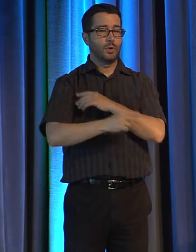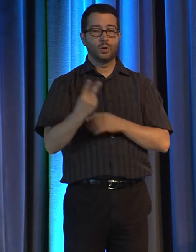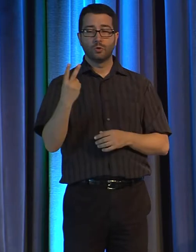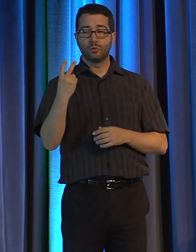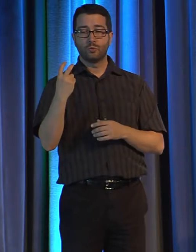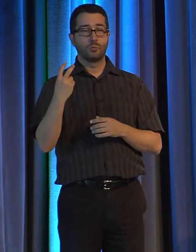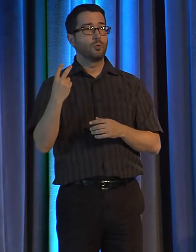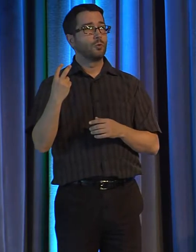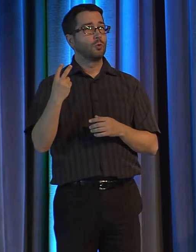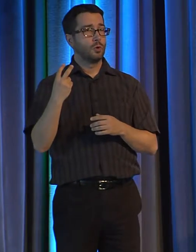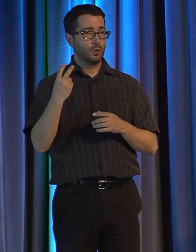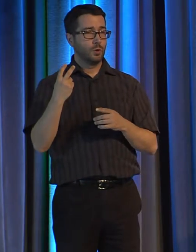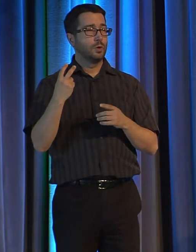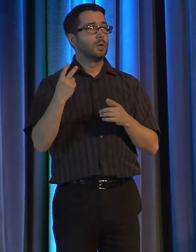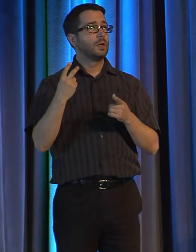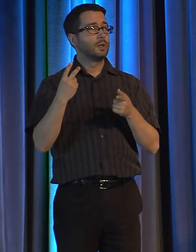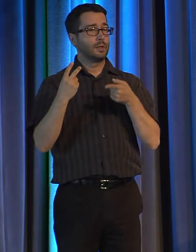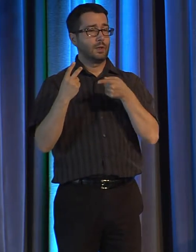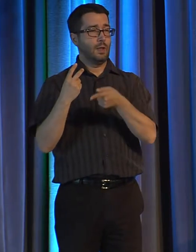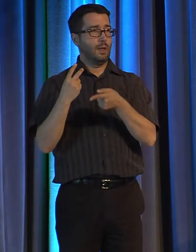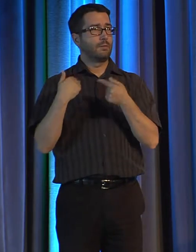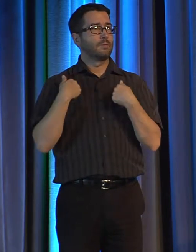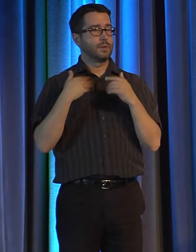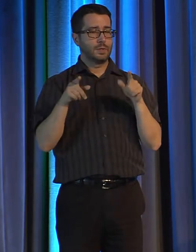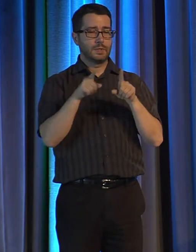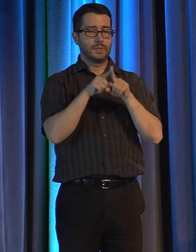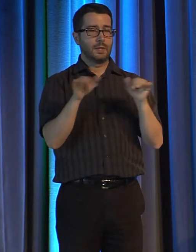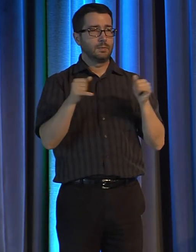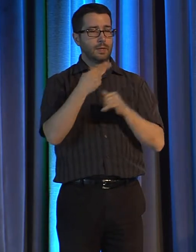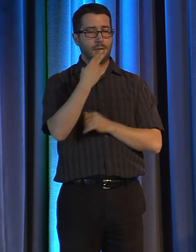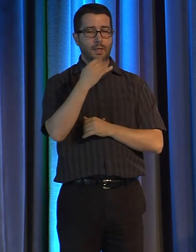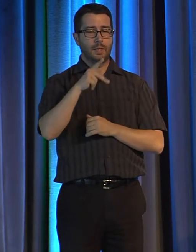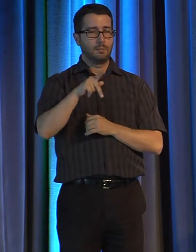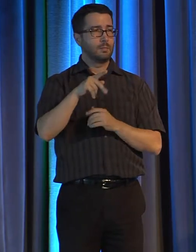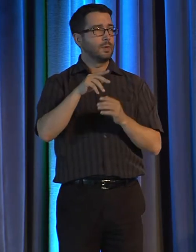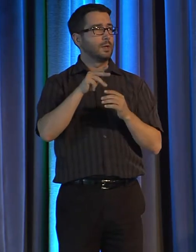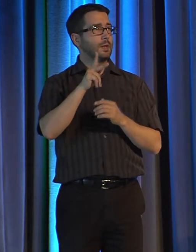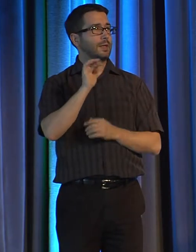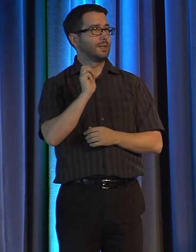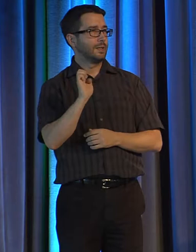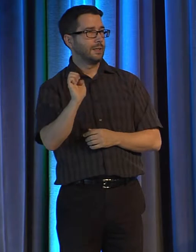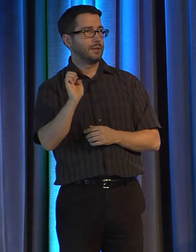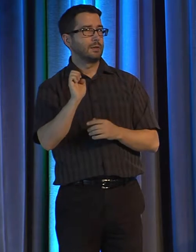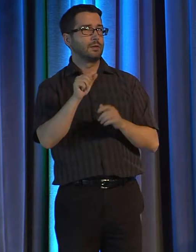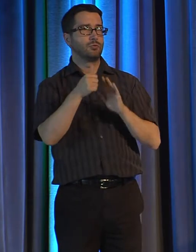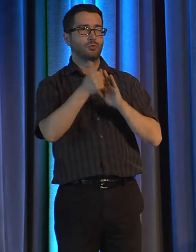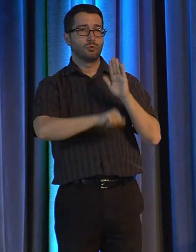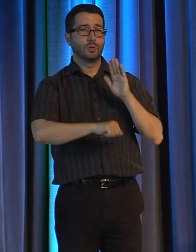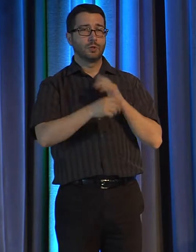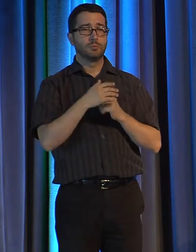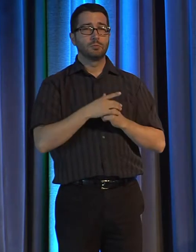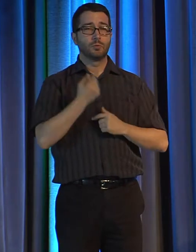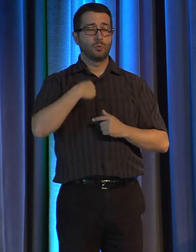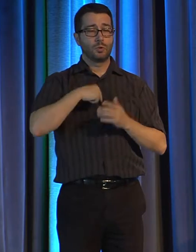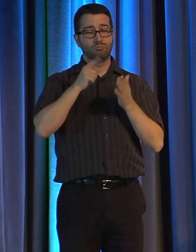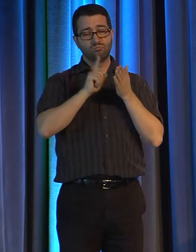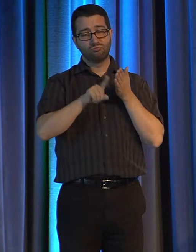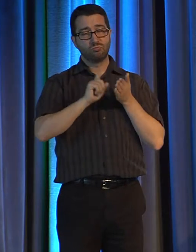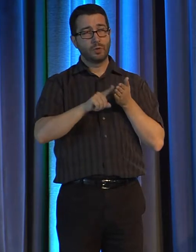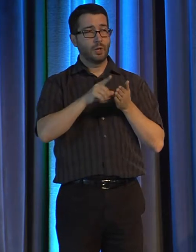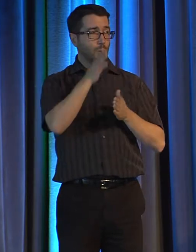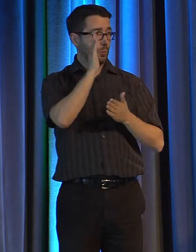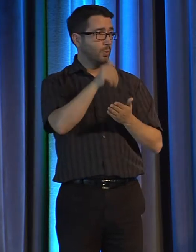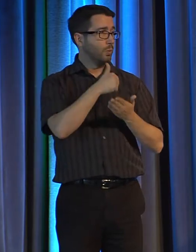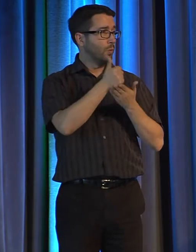same-day hip and knee surgery, which is an approach that we are keen to explore for otherwise healthy patients. This will help improve care